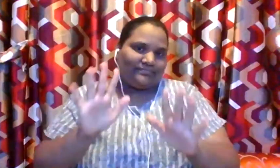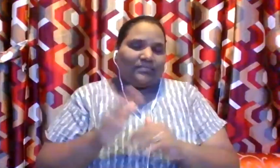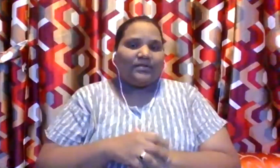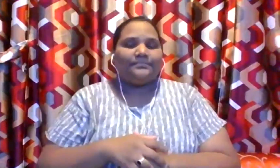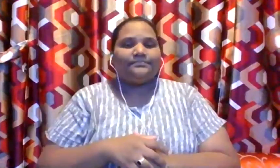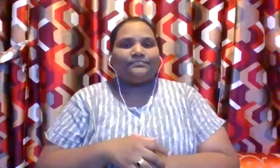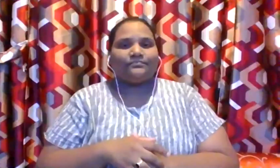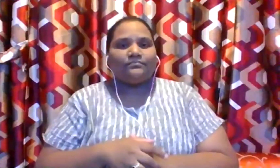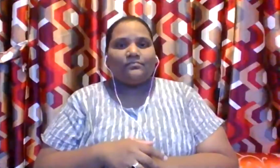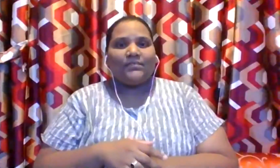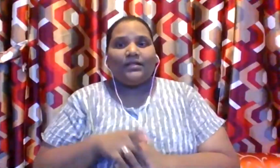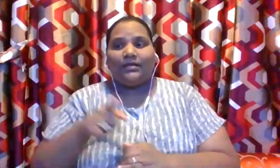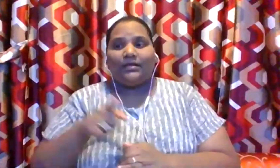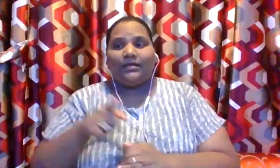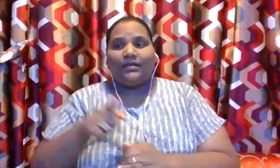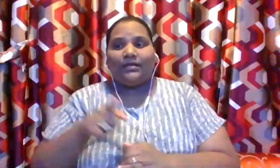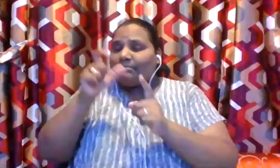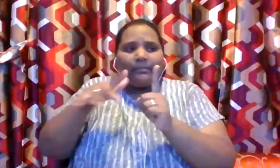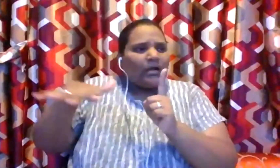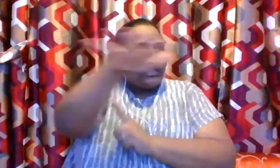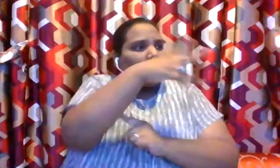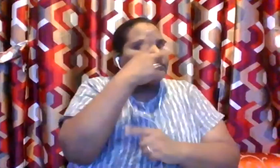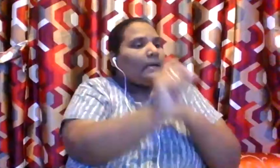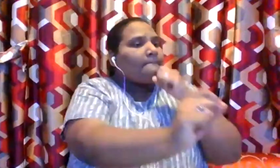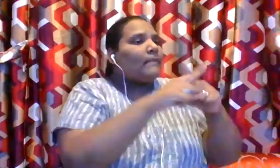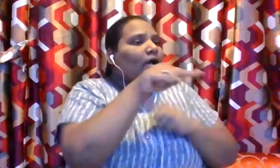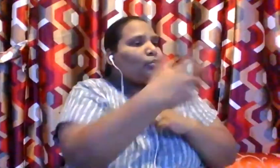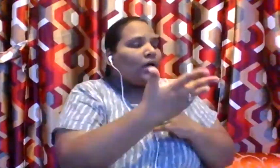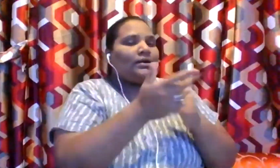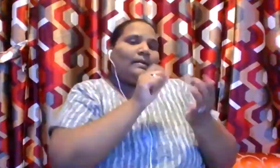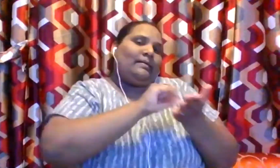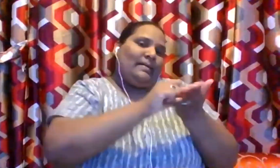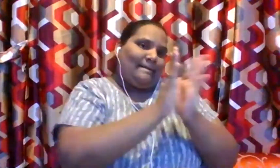time in society, according to that, they preached all these different